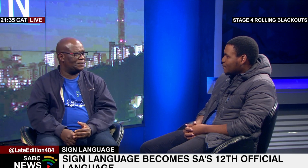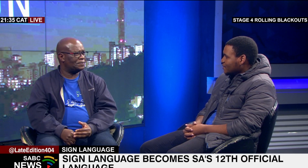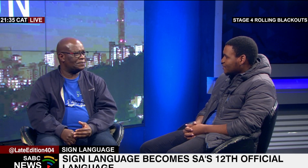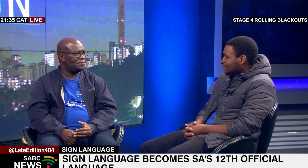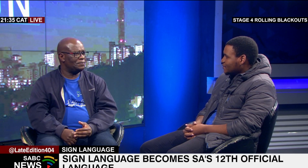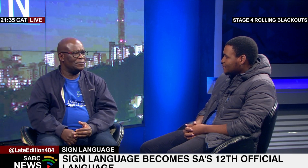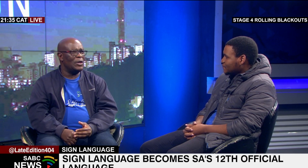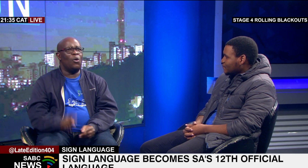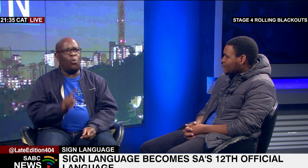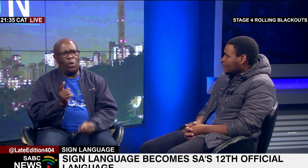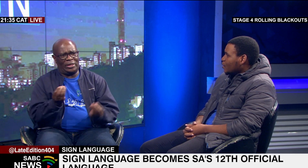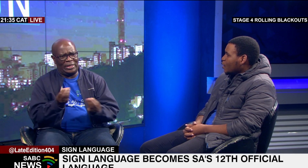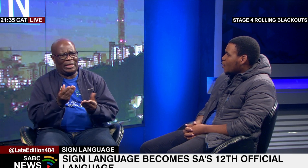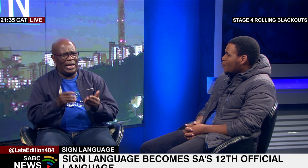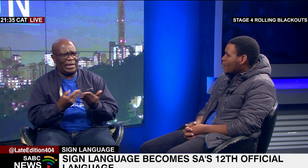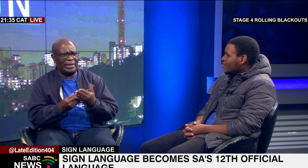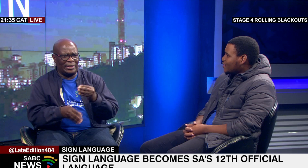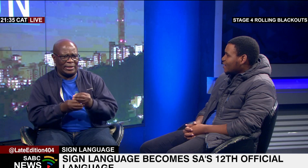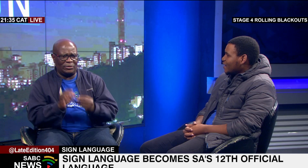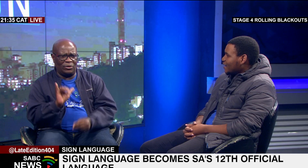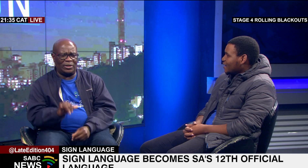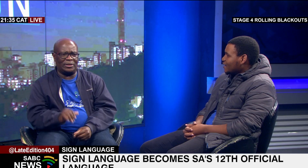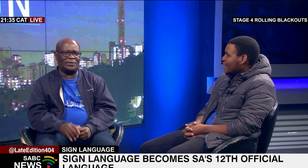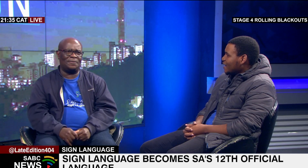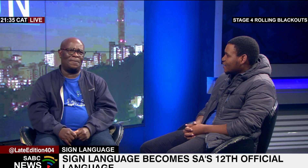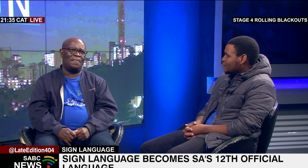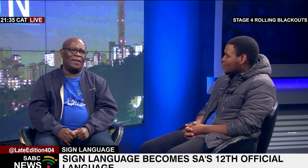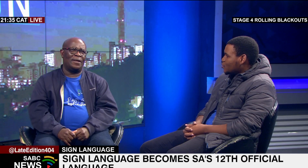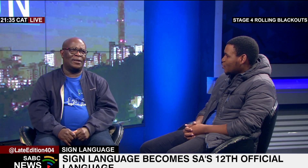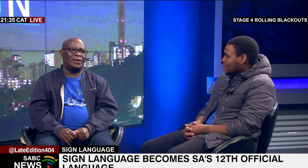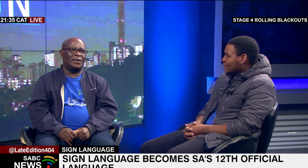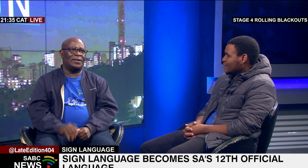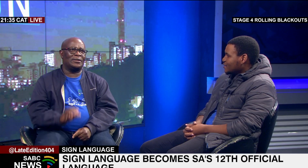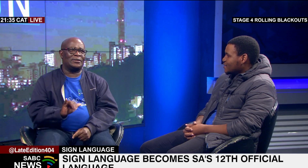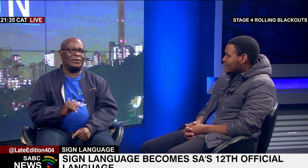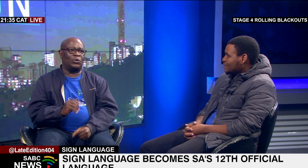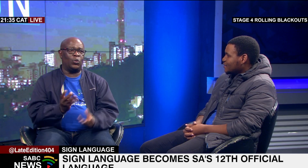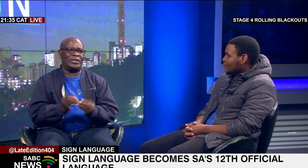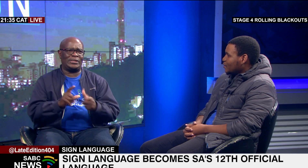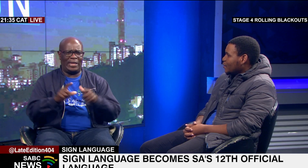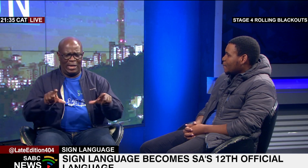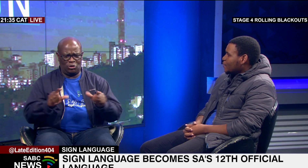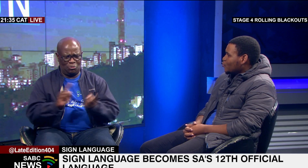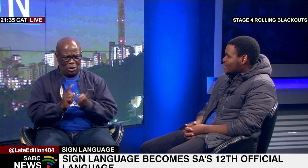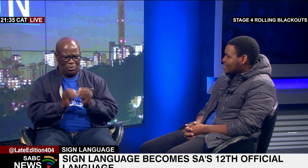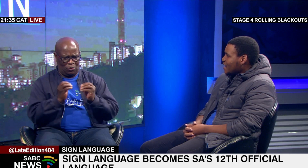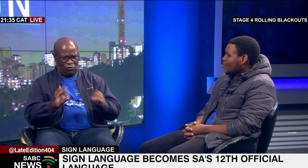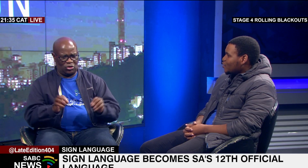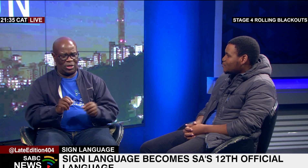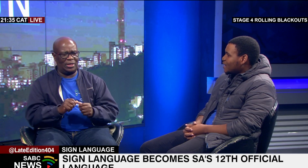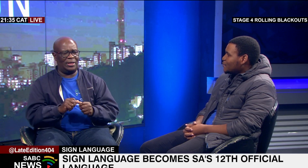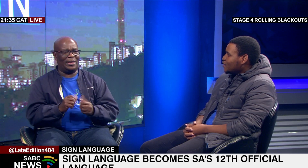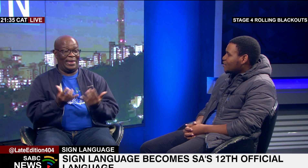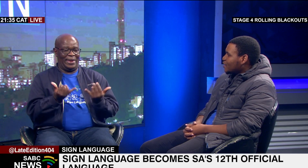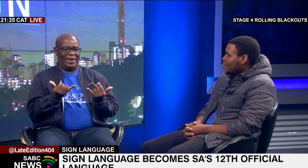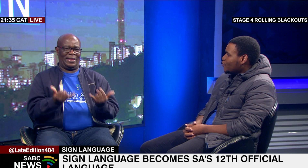implemented. Yeah. One thing I can add also on that is that with sign language becoming an